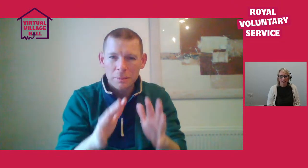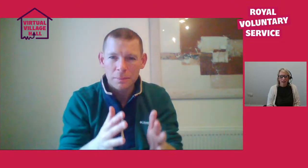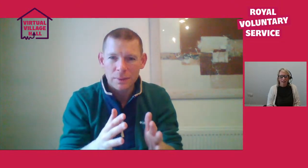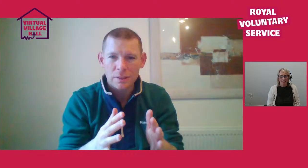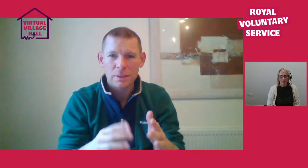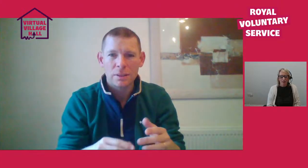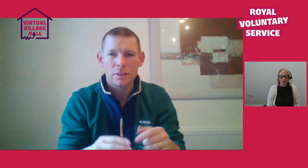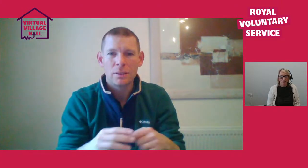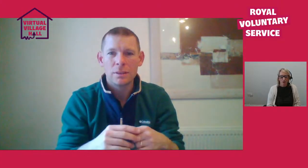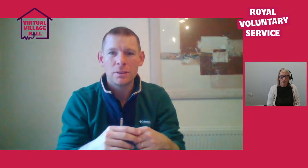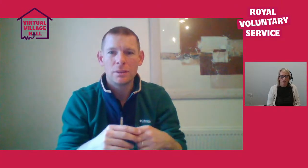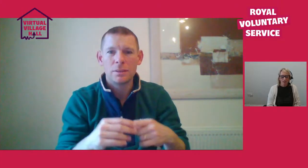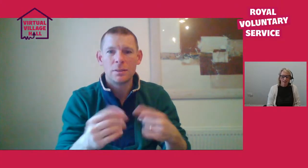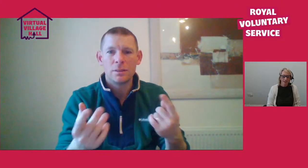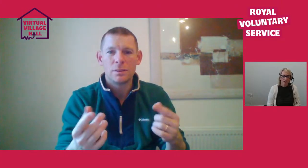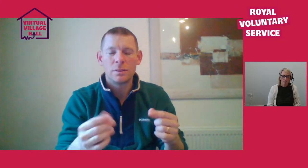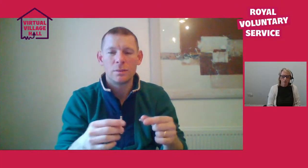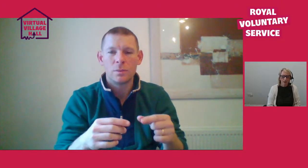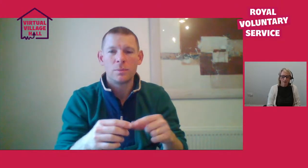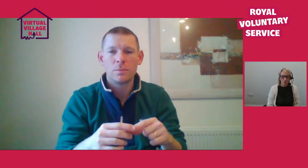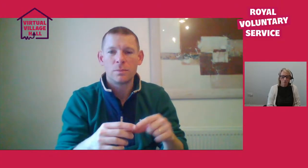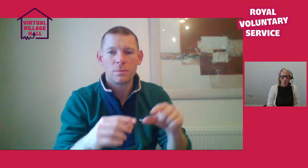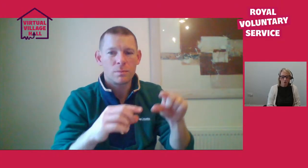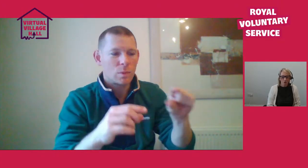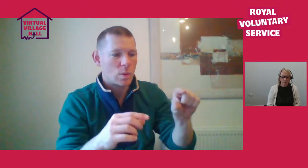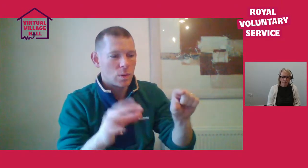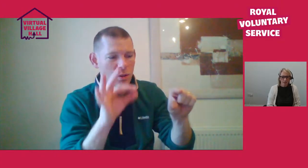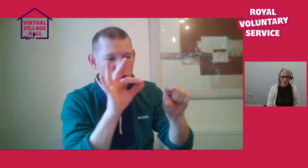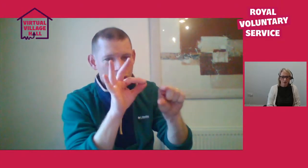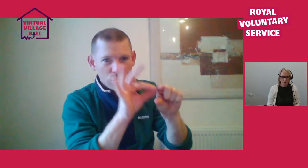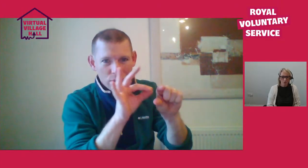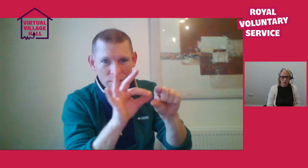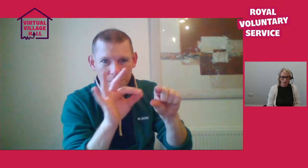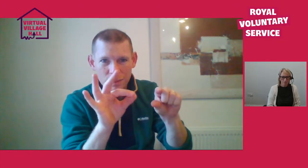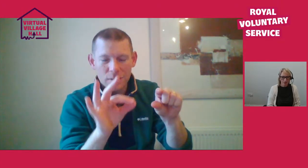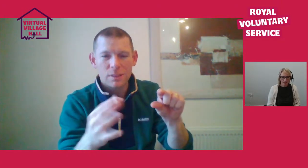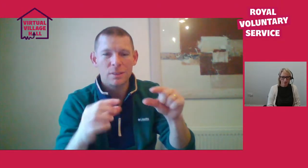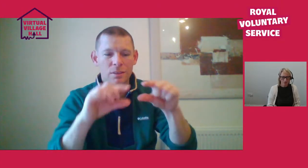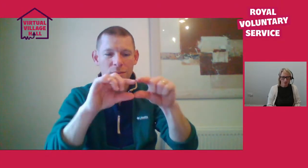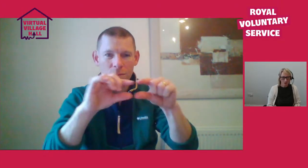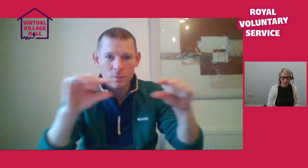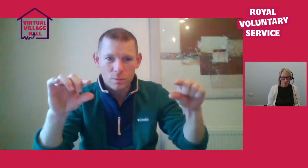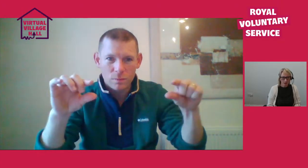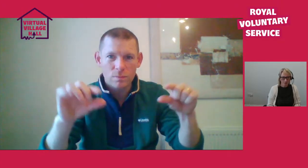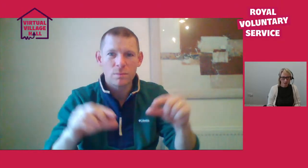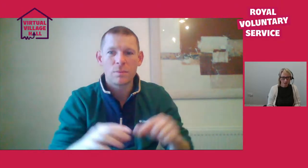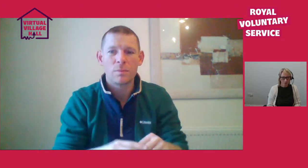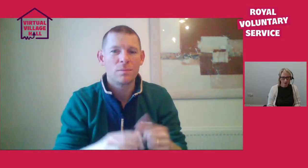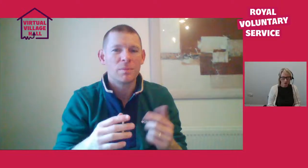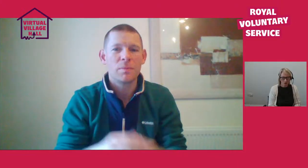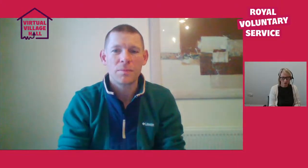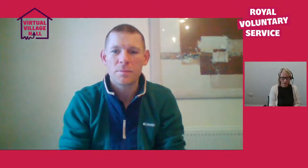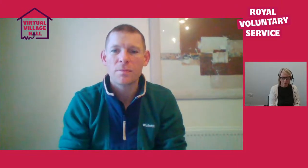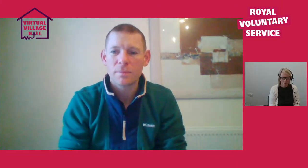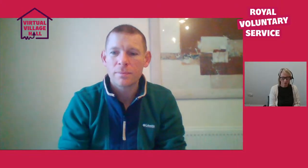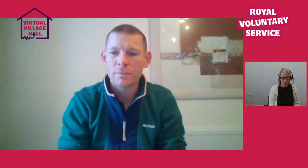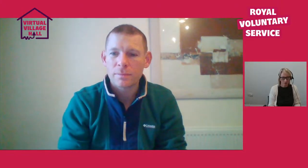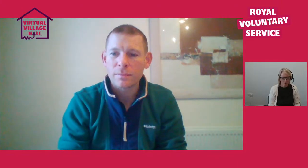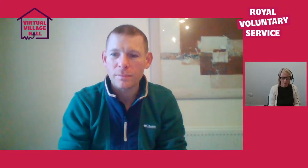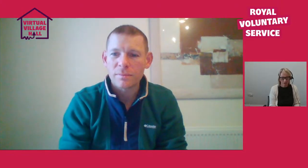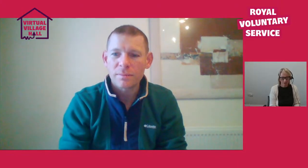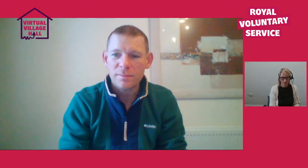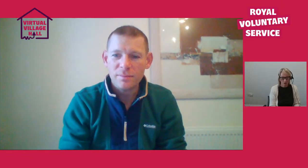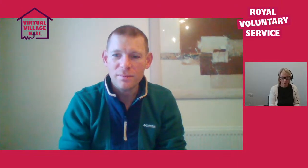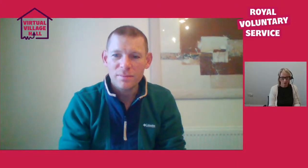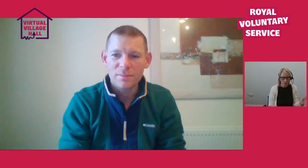So again, it depends on how to sign that, would depends on what you're sticking it to or what the shape is. So if you have a key ring or if you have